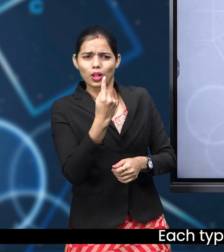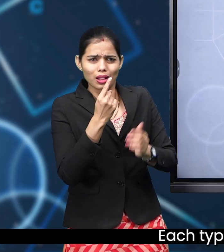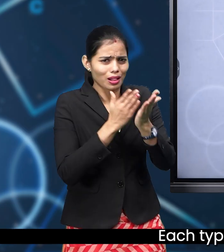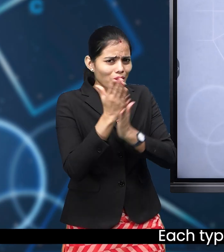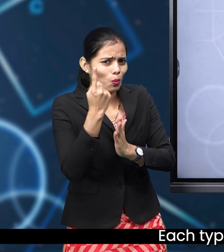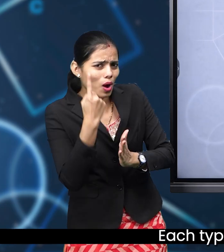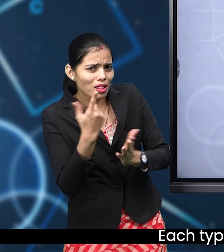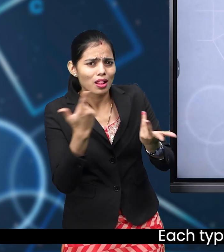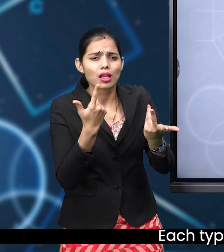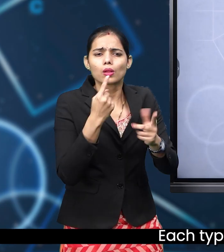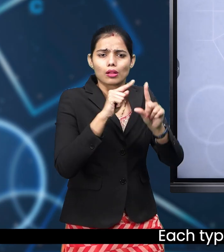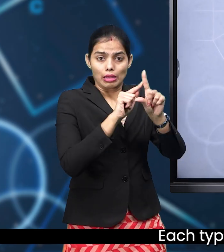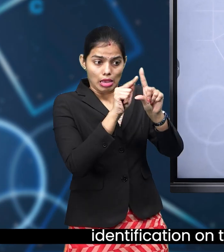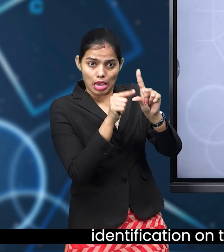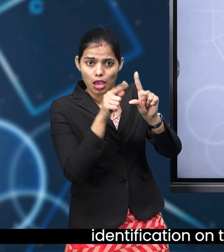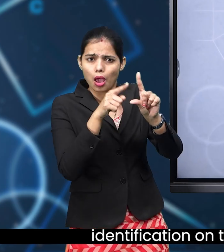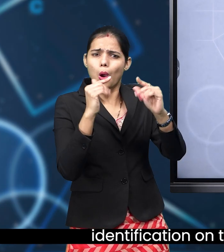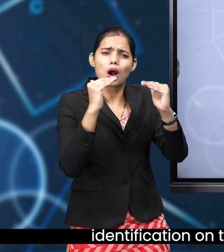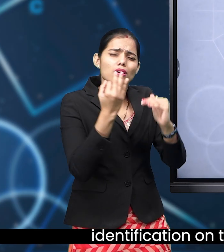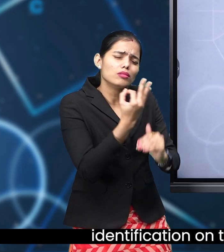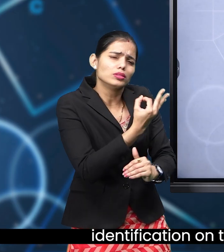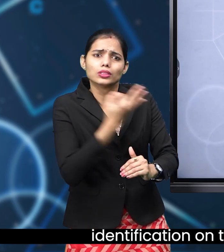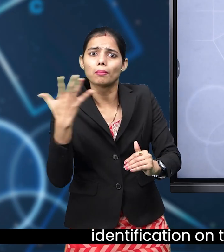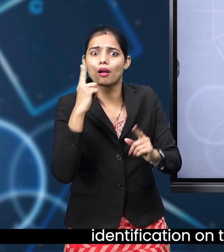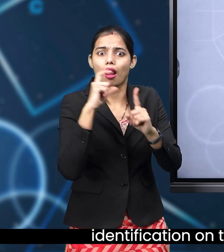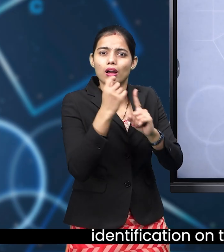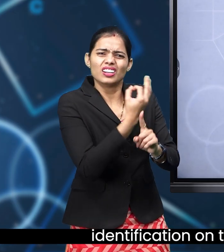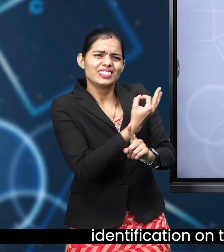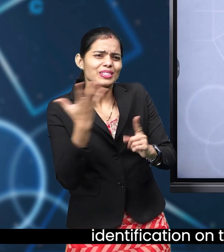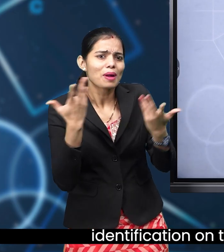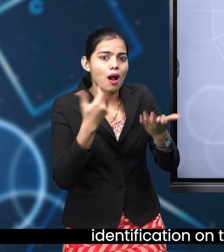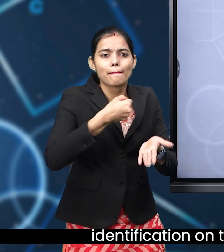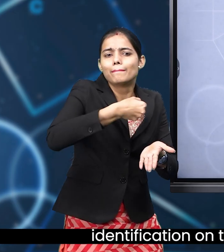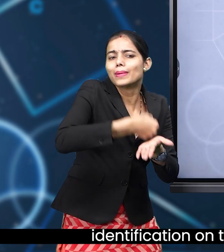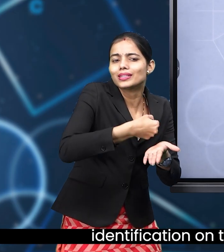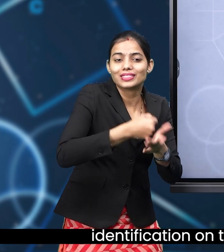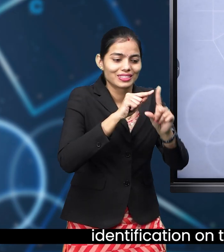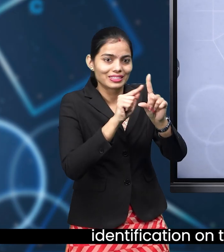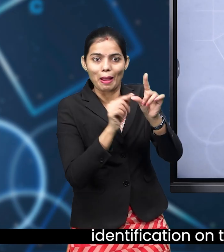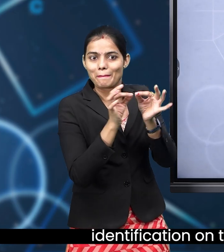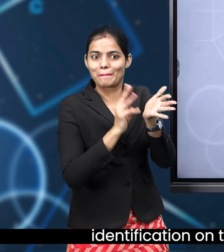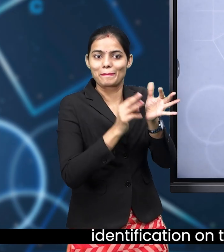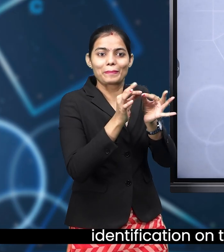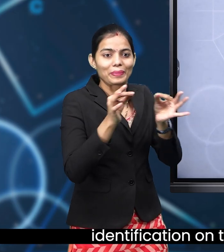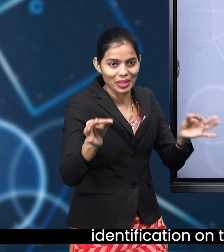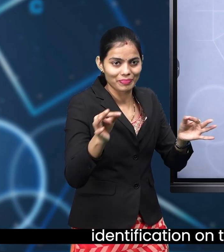Each type of angle has a unique identification on the basis of angle measurement.